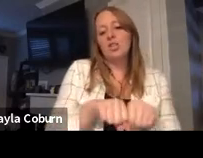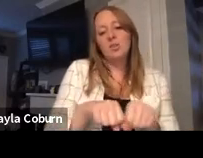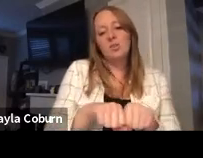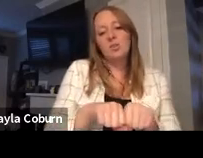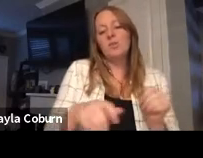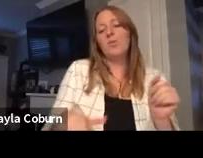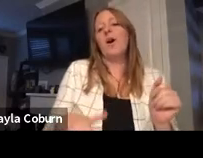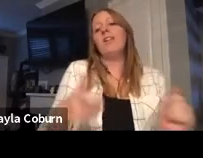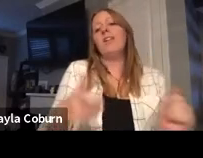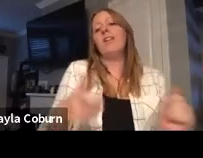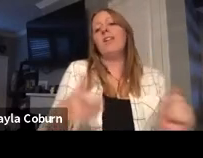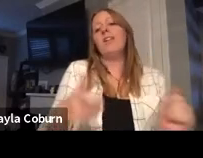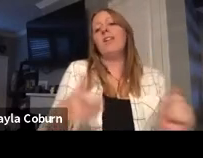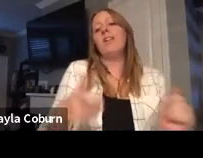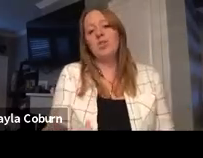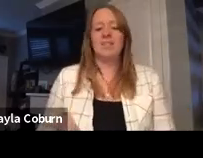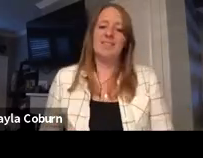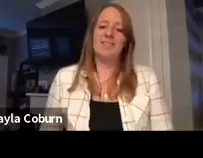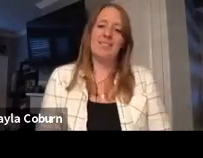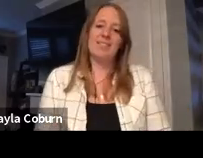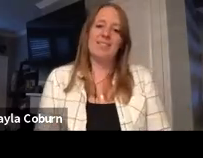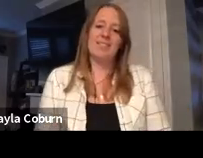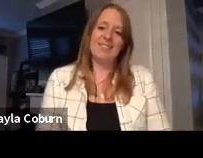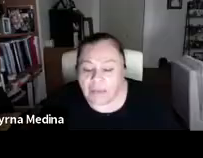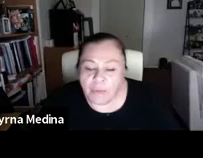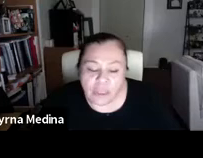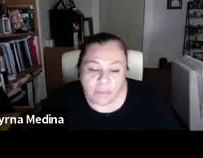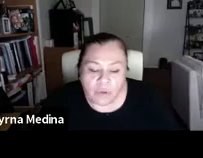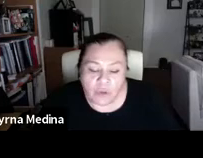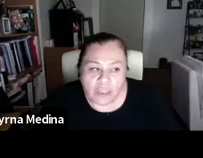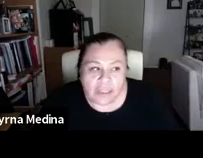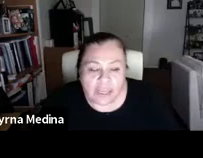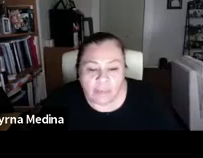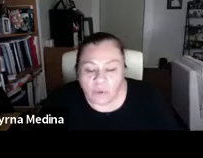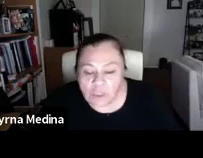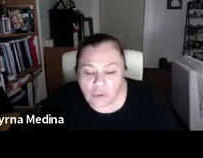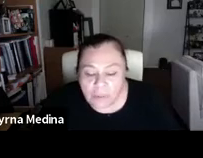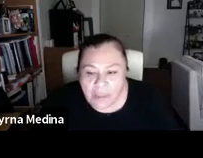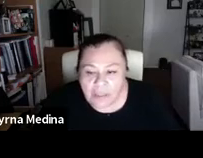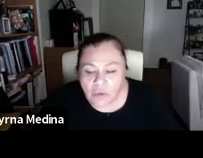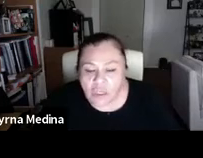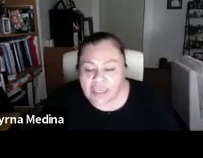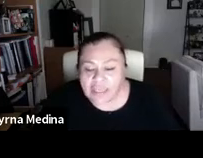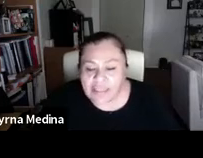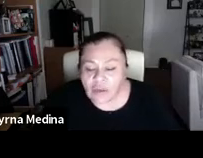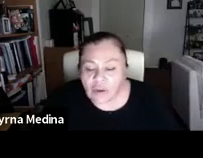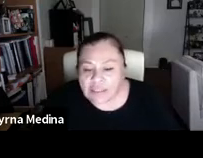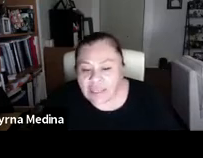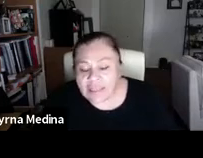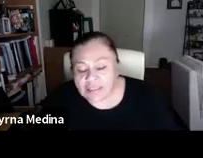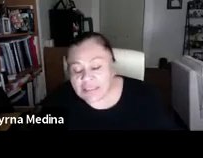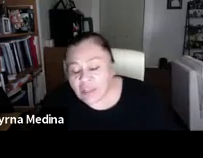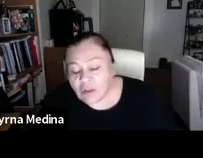signing shoes while handing him his shoe. Por ejemplo, yo le diría, ponte tus zapatos y hacía yo